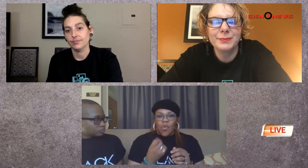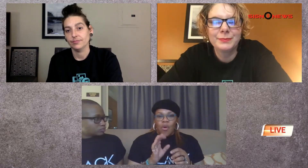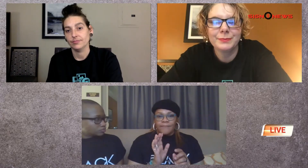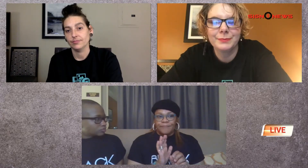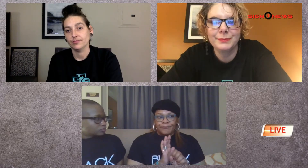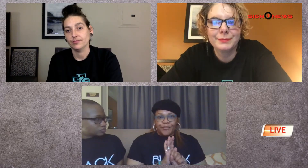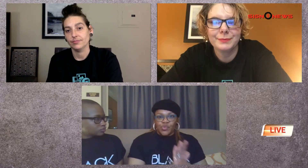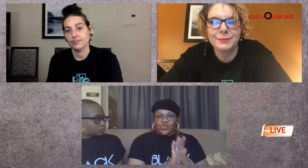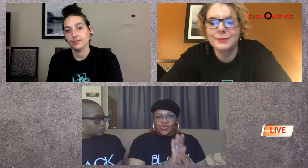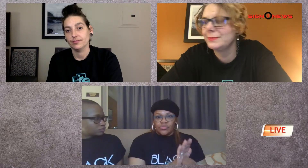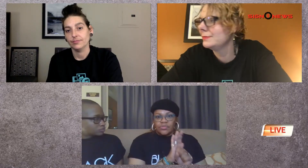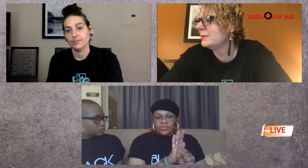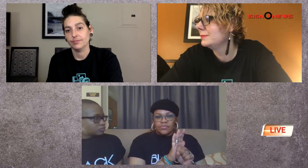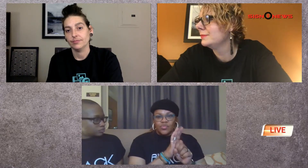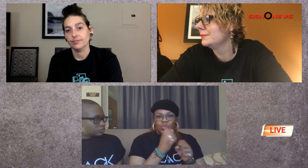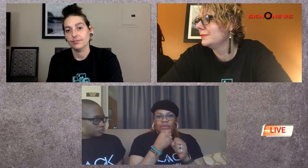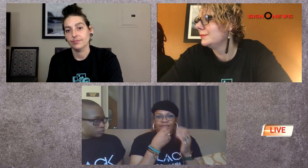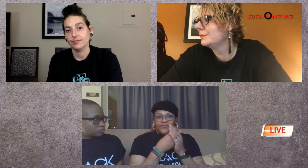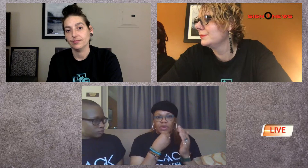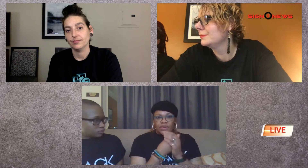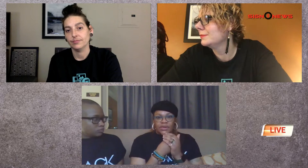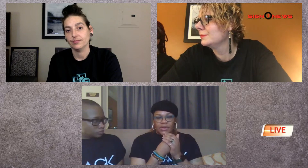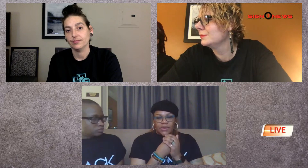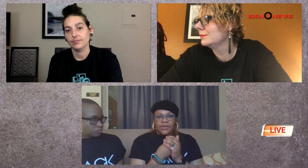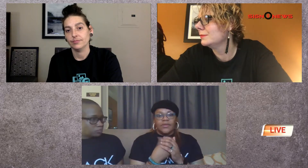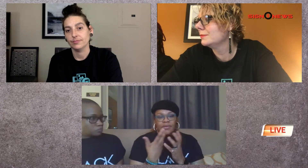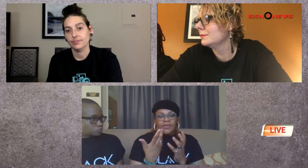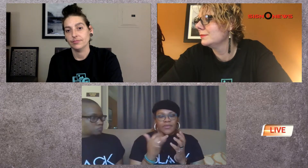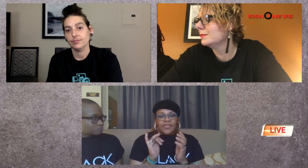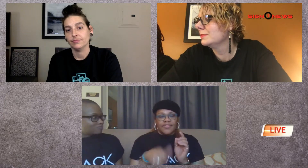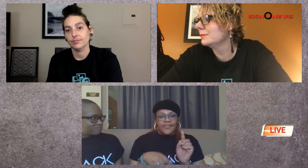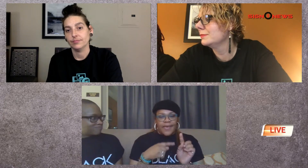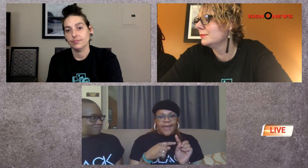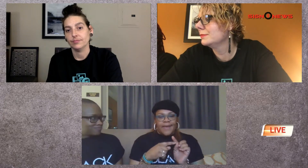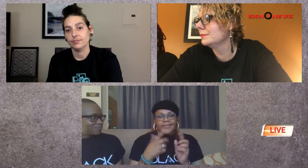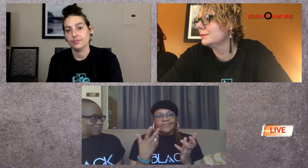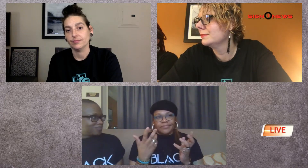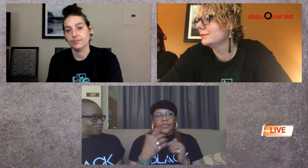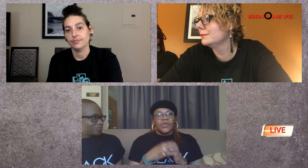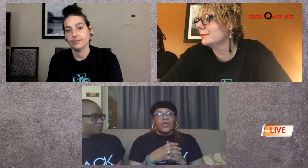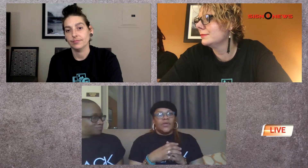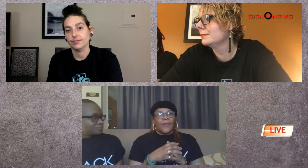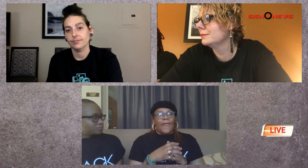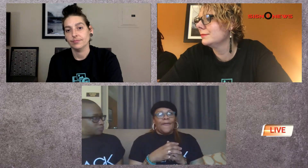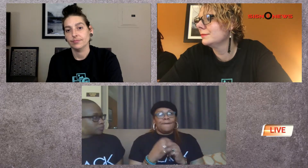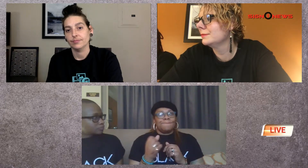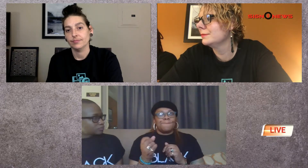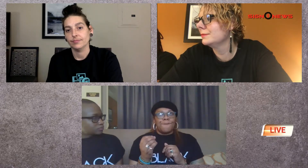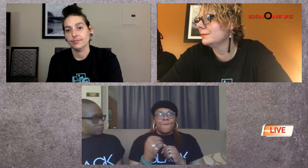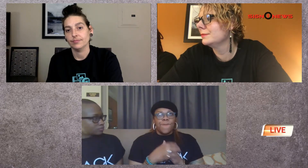making decisions, can kind of push the issue with financing.